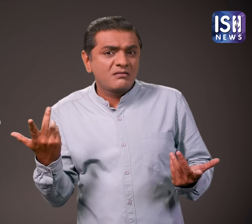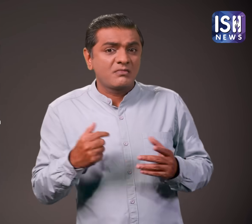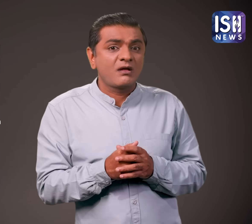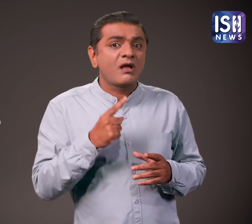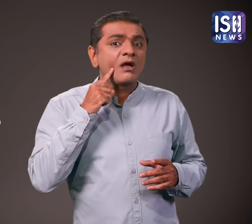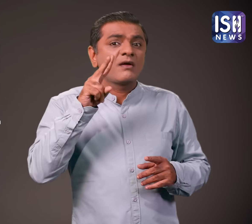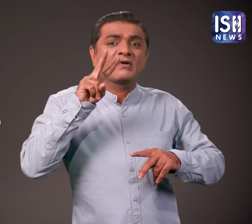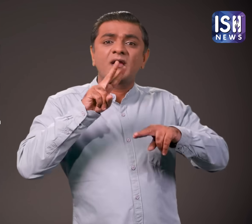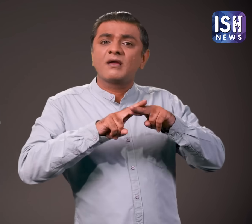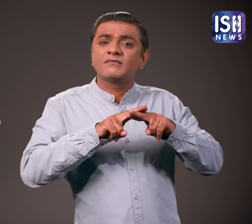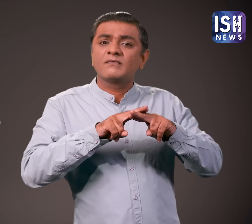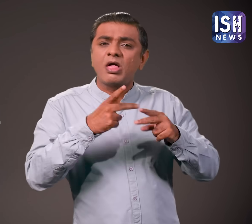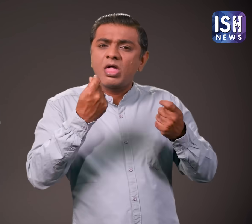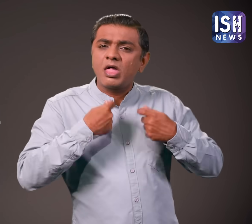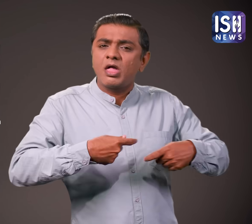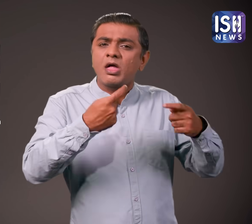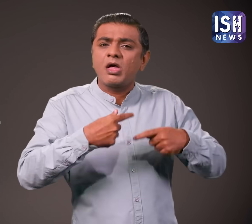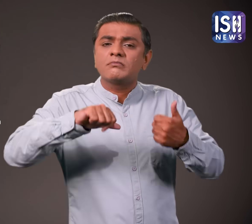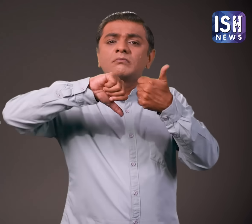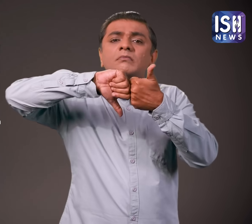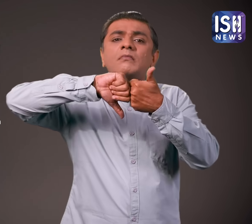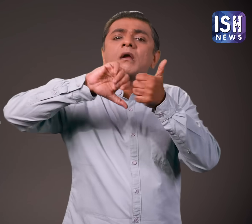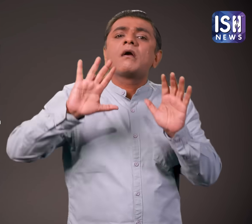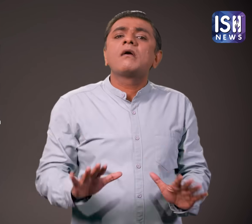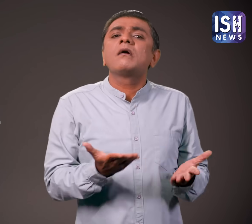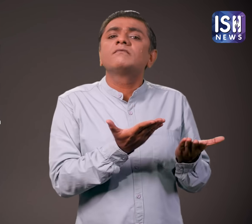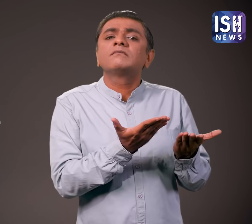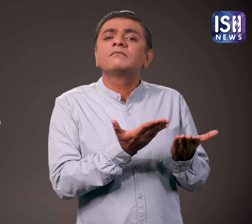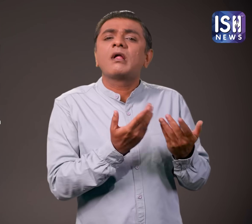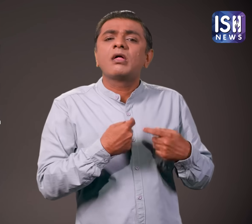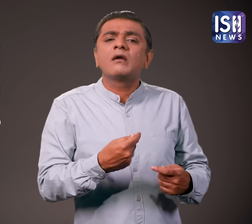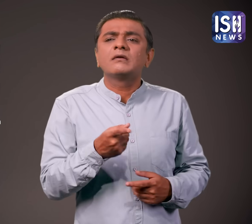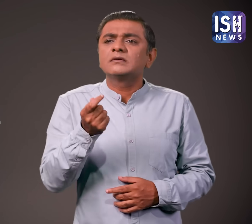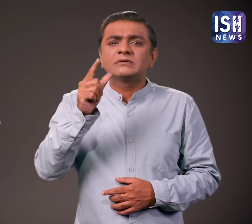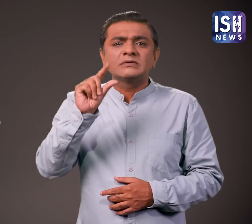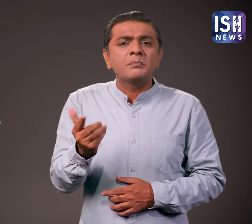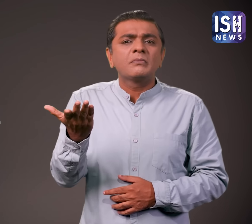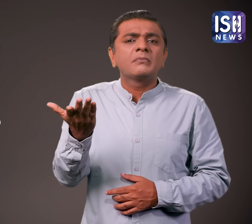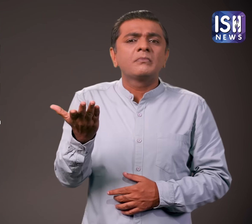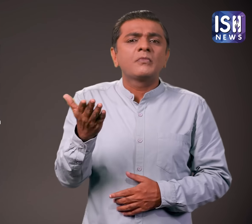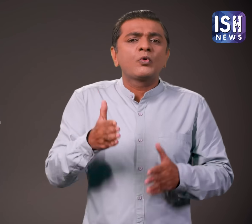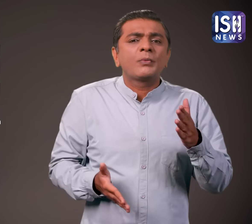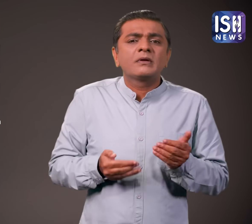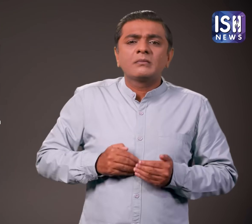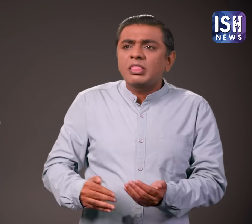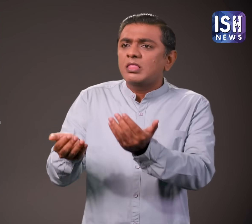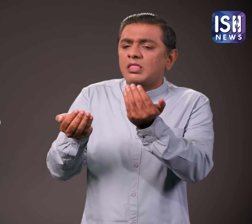IVF is very risky and expensive. This humanoid robotic mother is comparatively